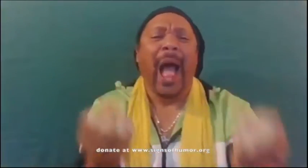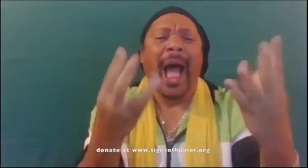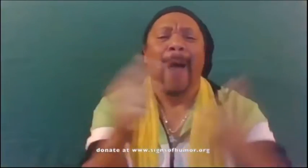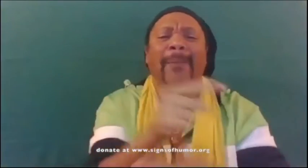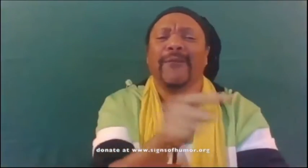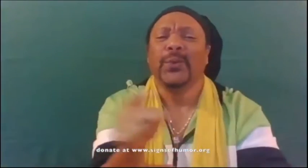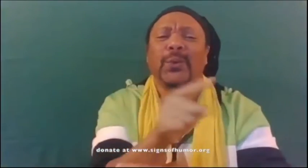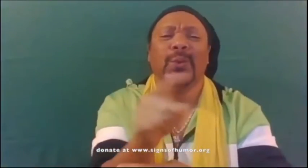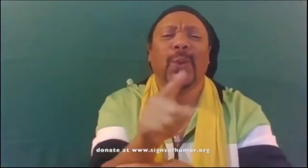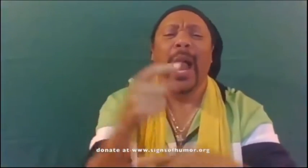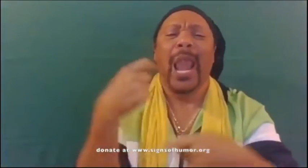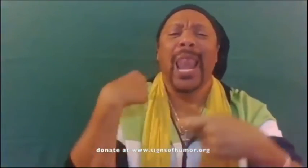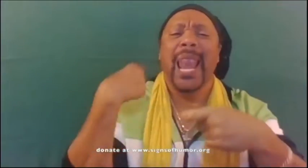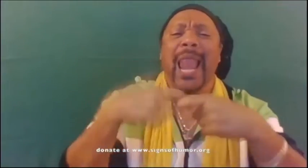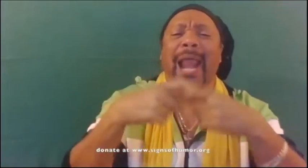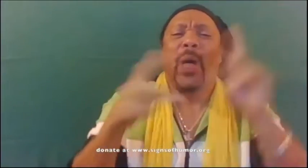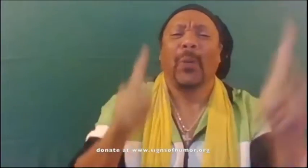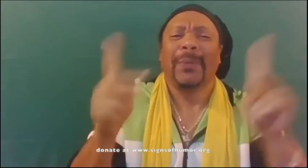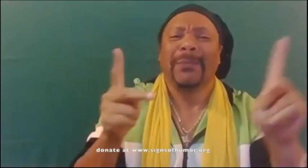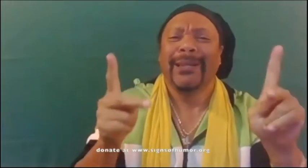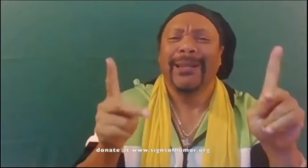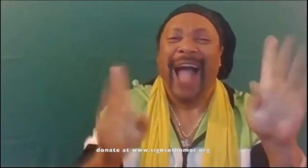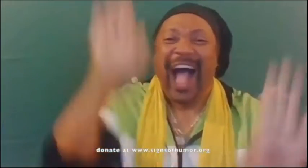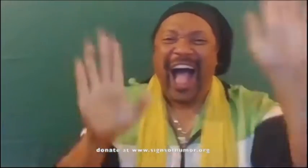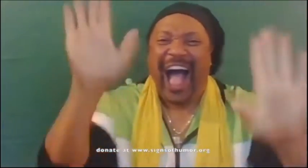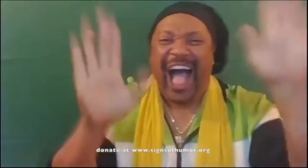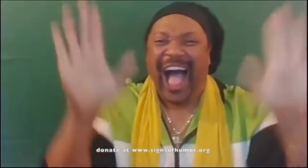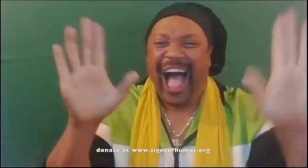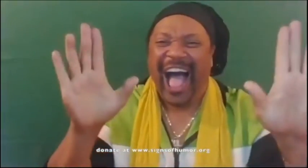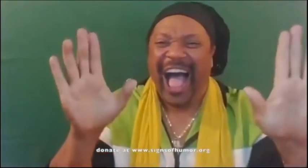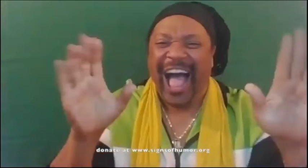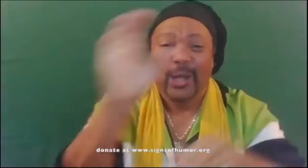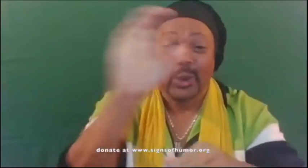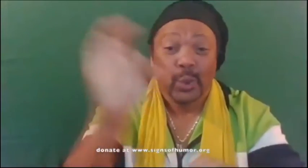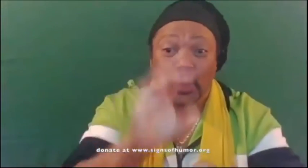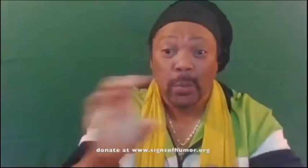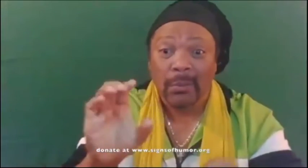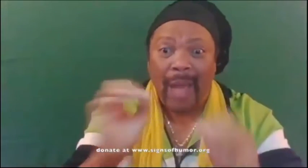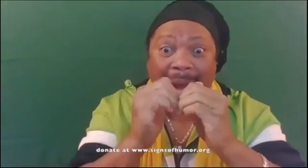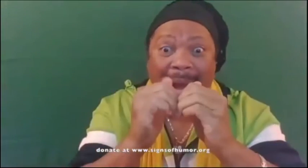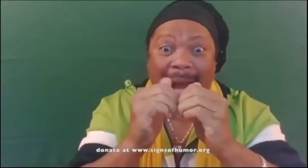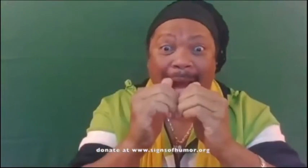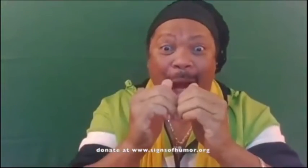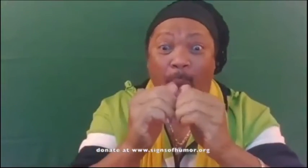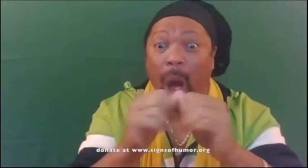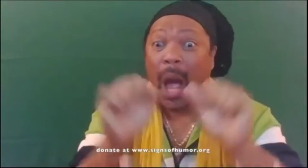all interested in trying to see what was going on. But how many of you were interested in being a part of this?